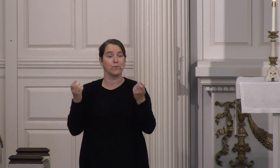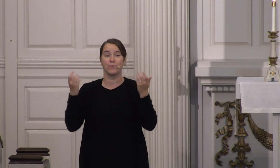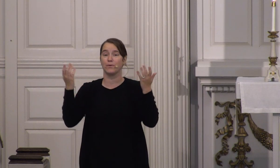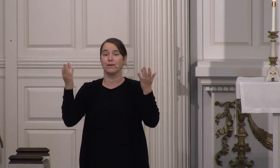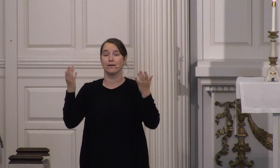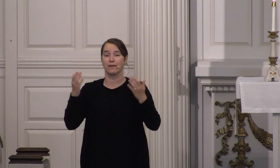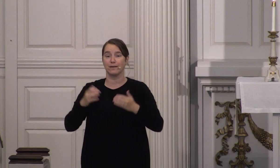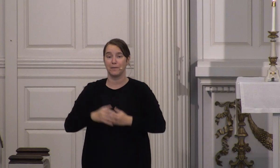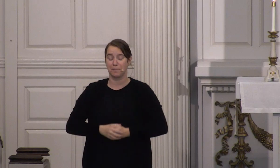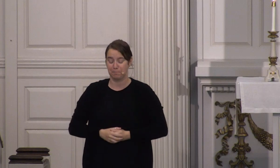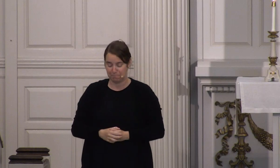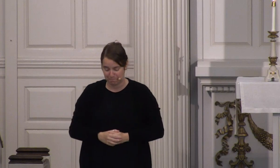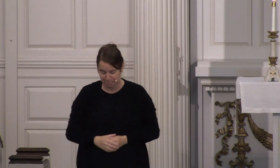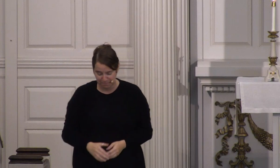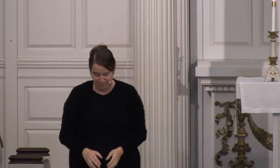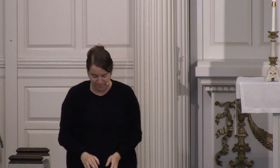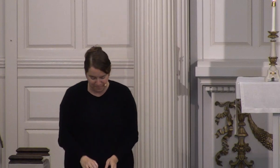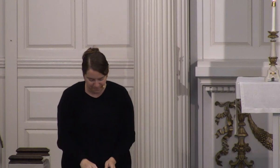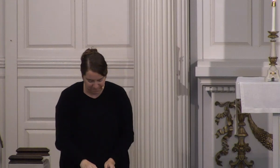Alleluia.